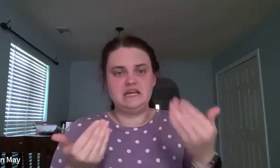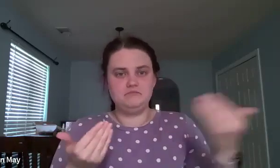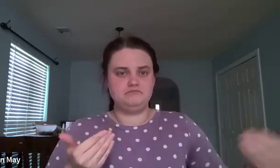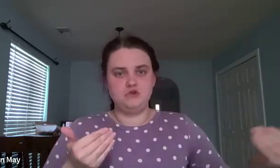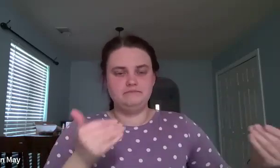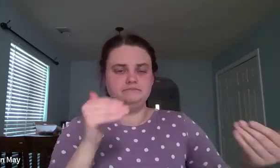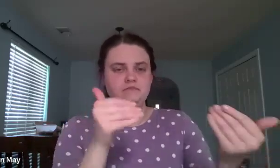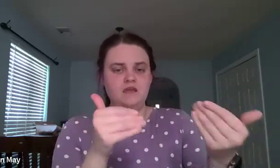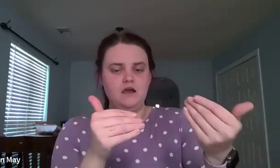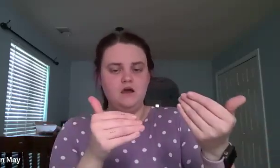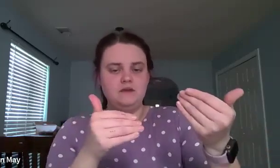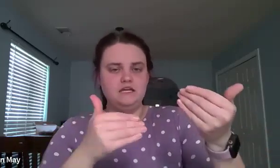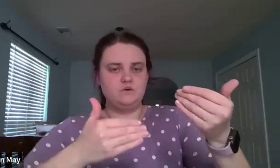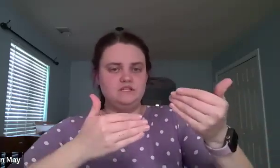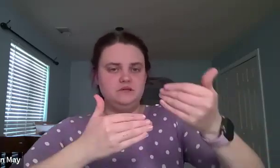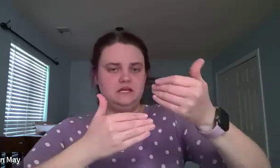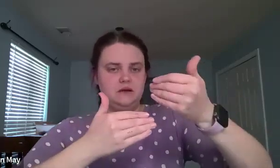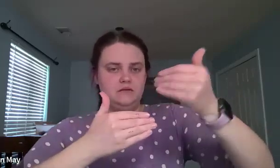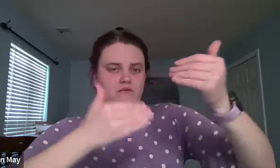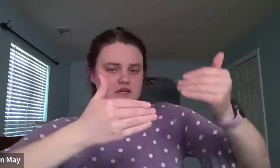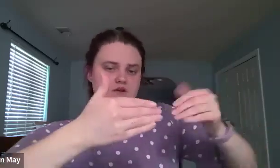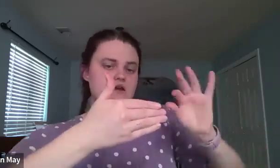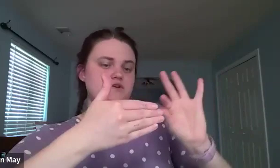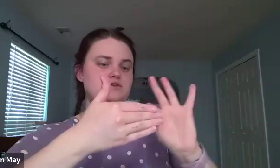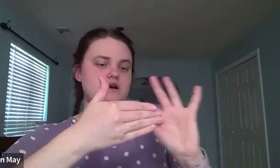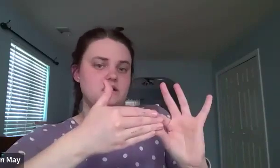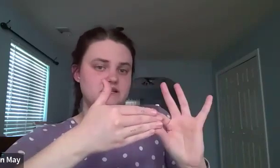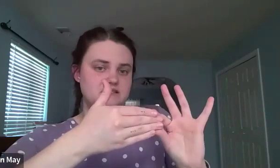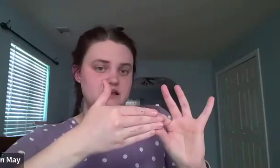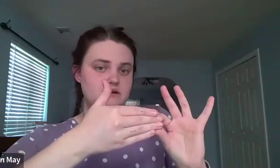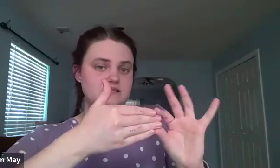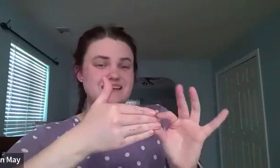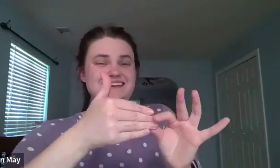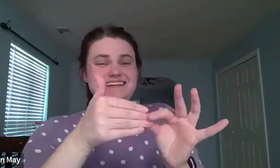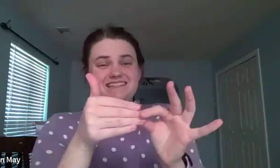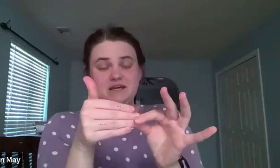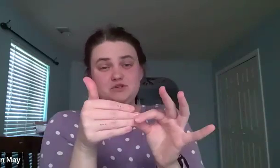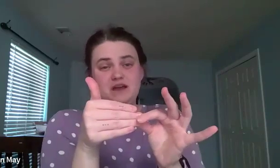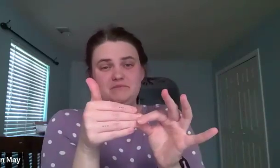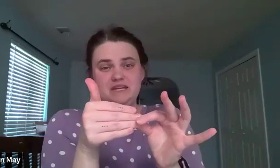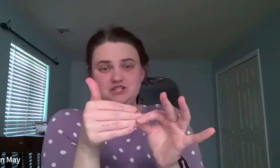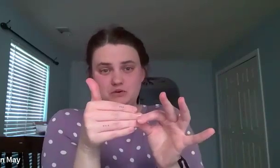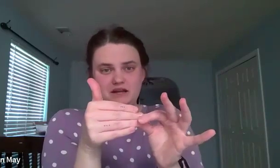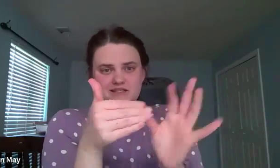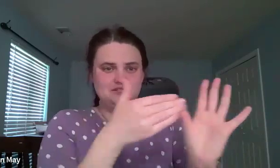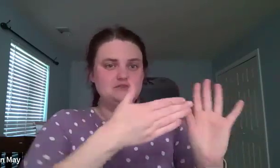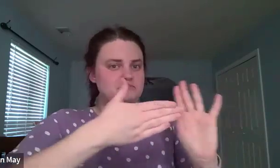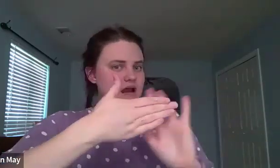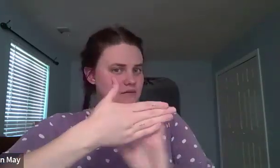saying bread. And it's going to be like you have your non-dominant sideways. Some do kind of bend it shorthand too, but I'm going to